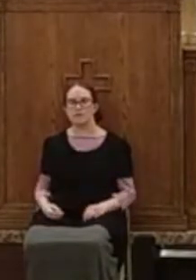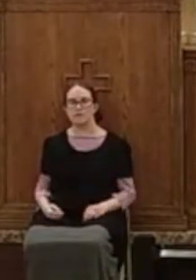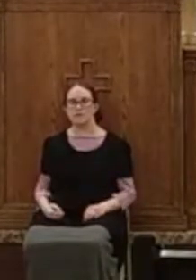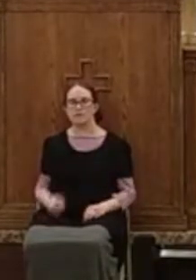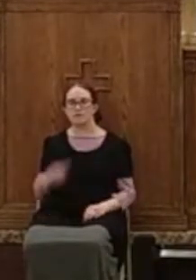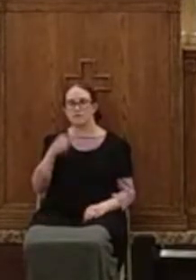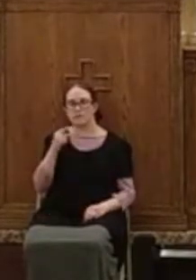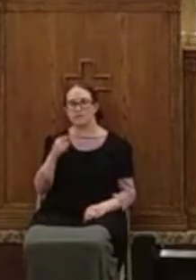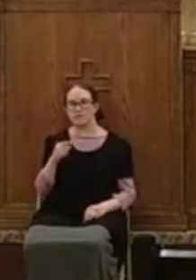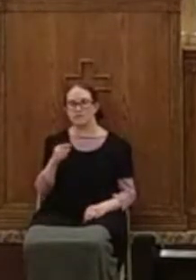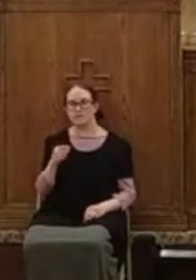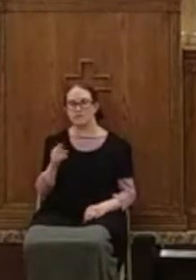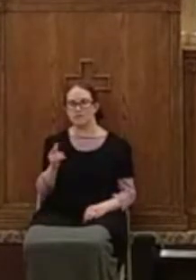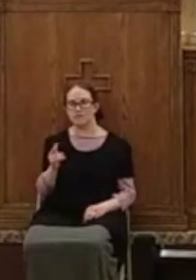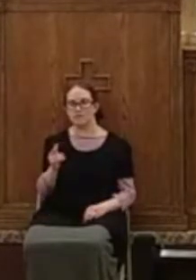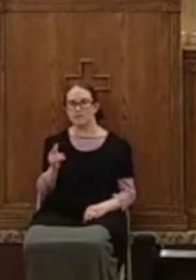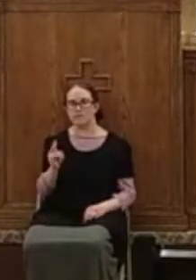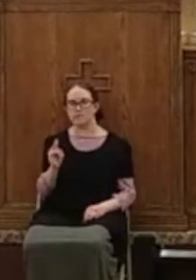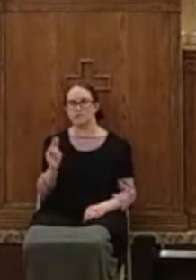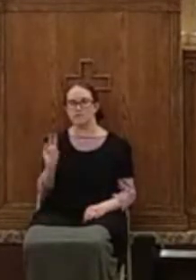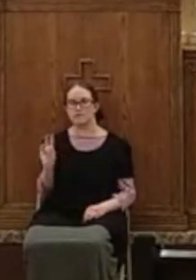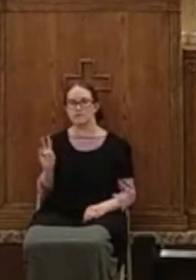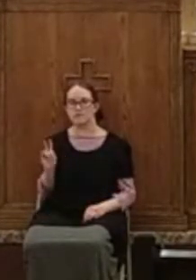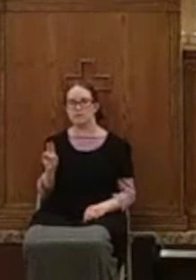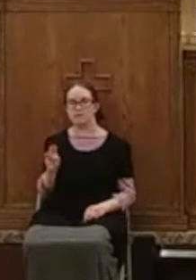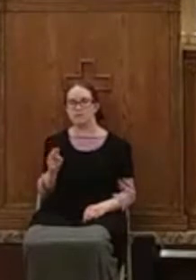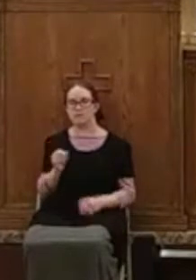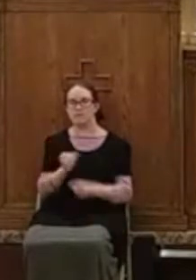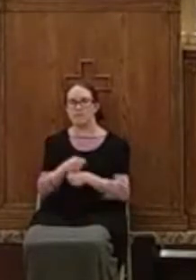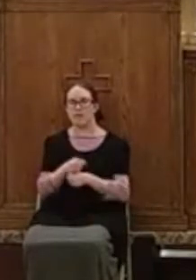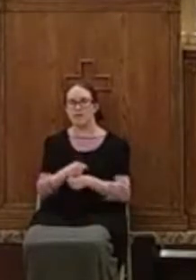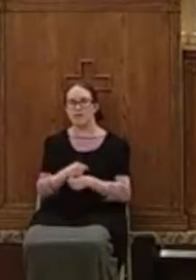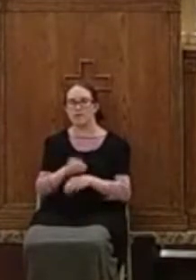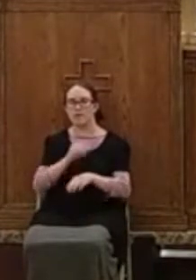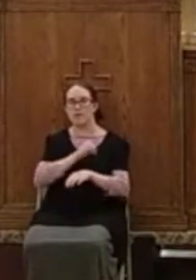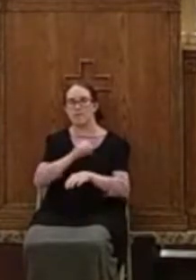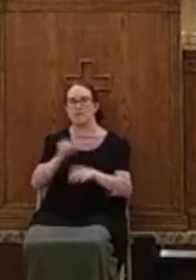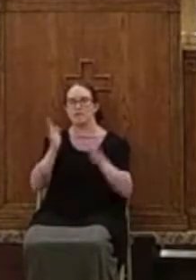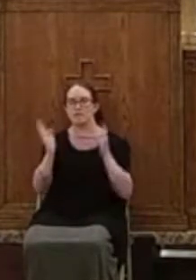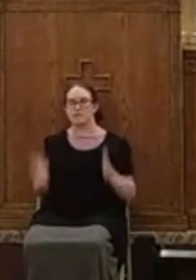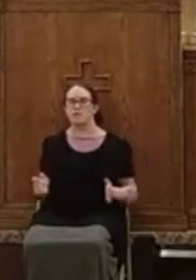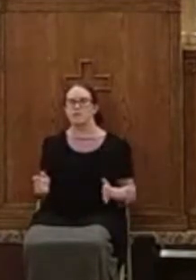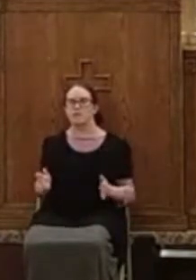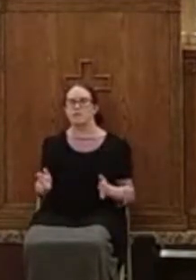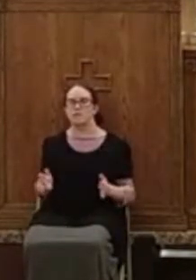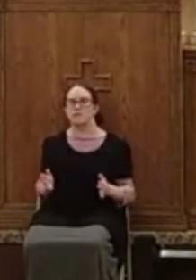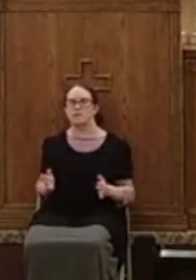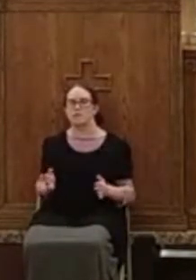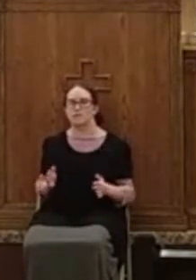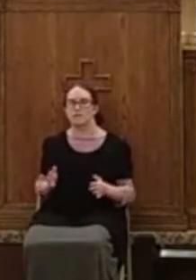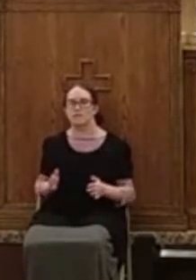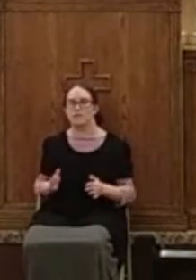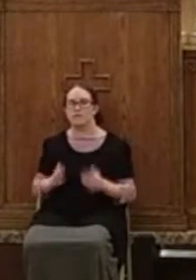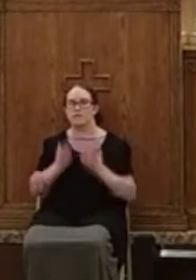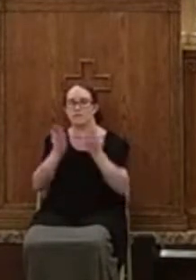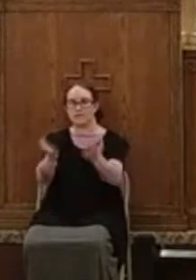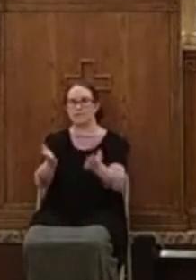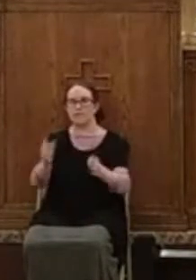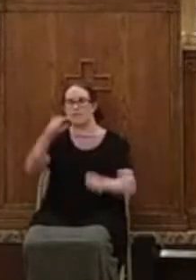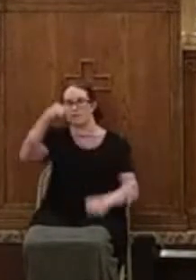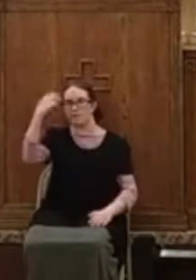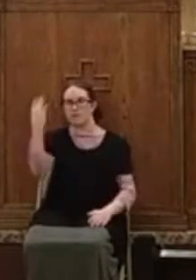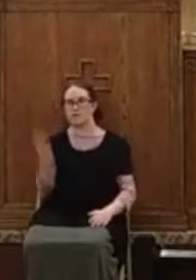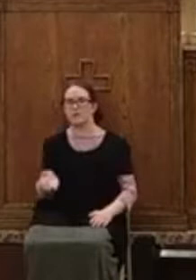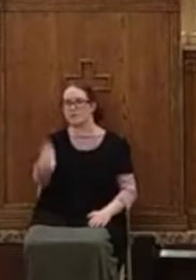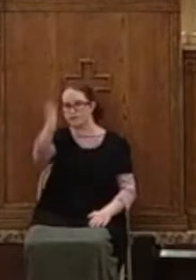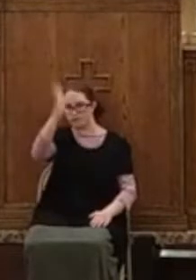And he says, verse 7, whereof I was made a minister according to the gift of the grace of